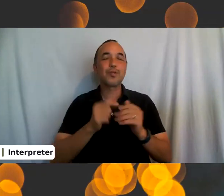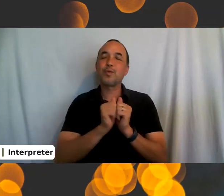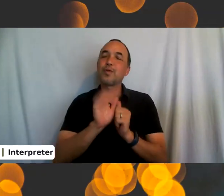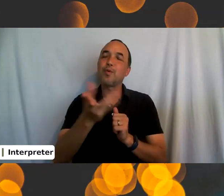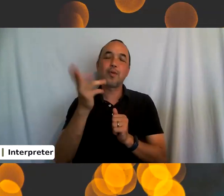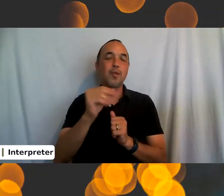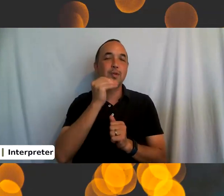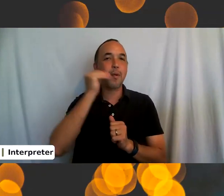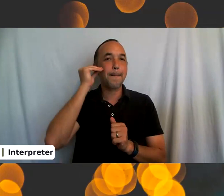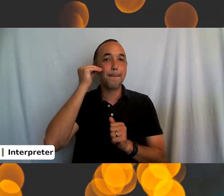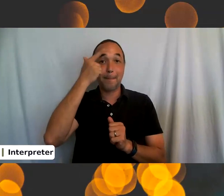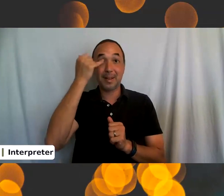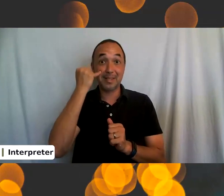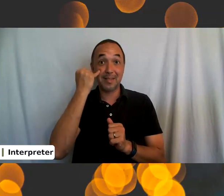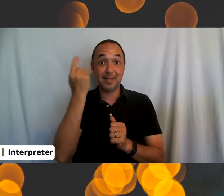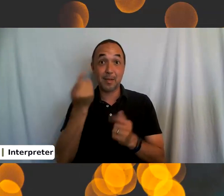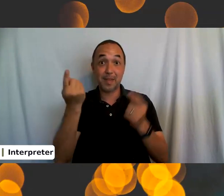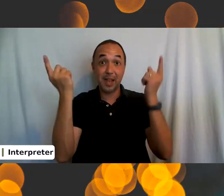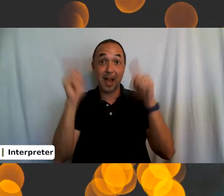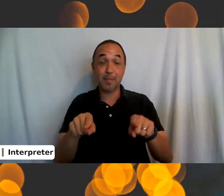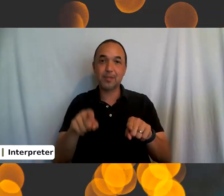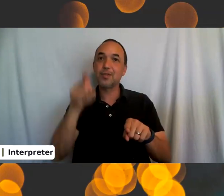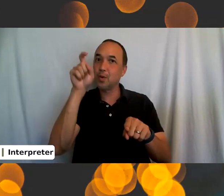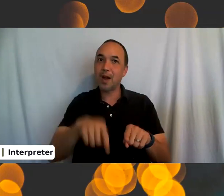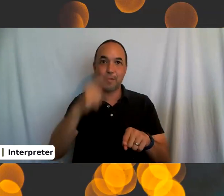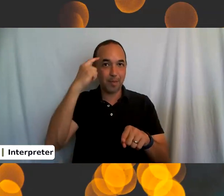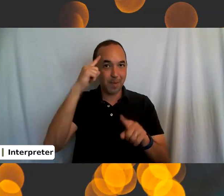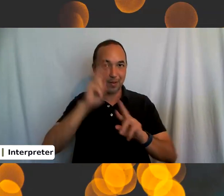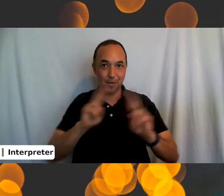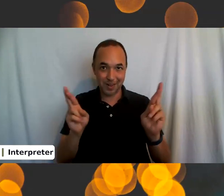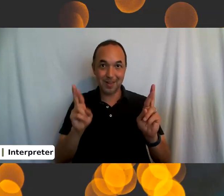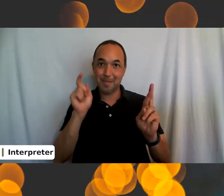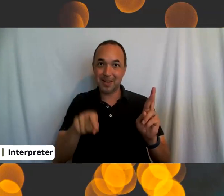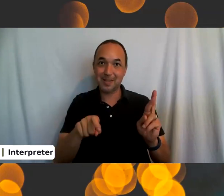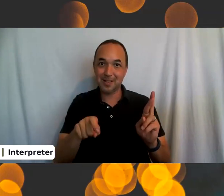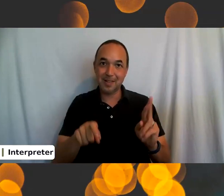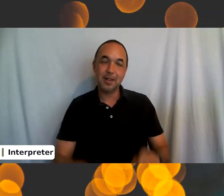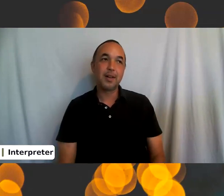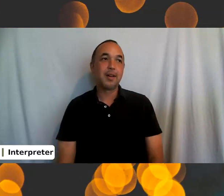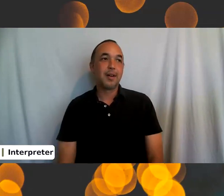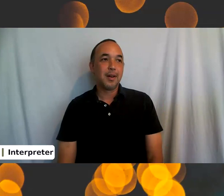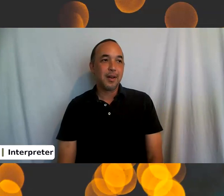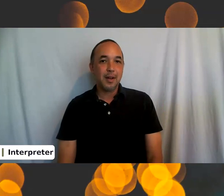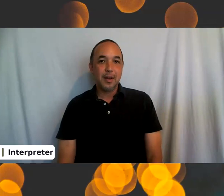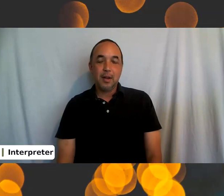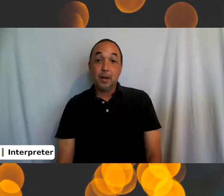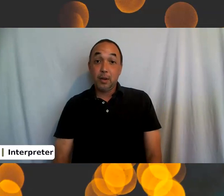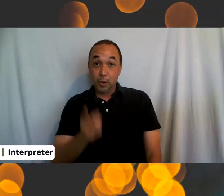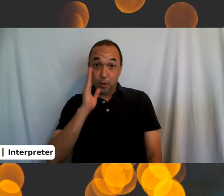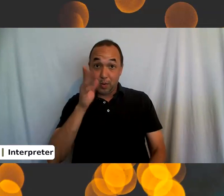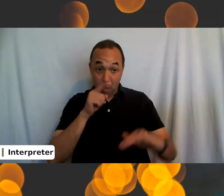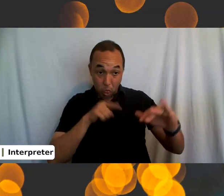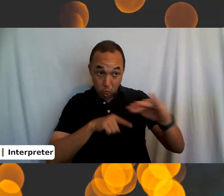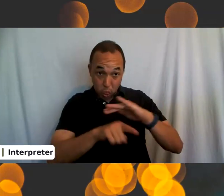you do get some sort of interaction, you want to be like mentally prepared for that thing. Are you going to go sneak into an